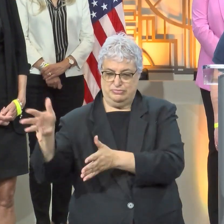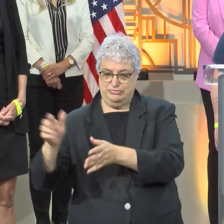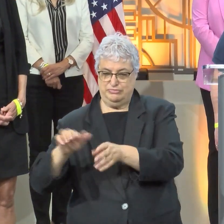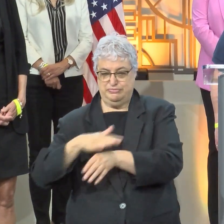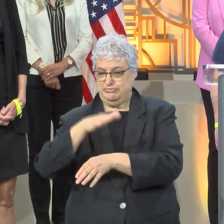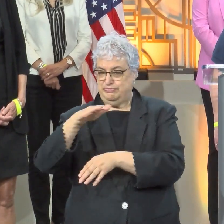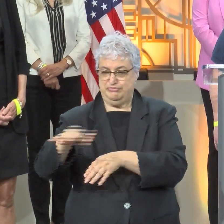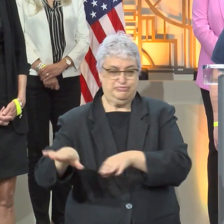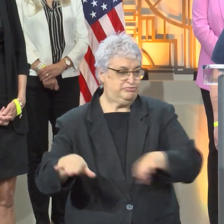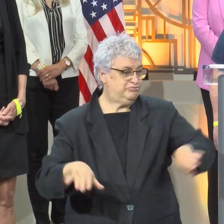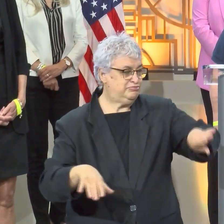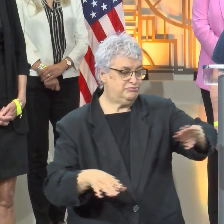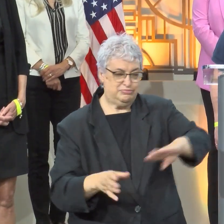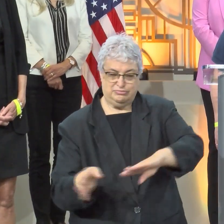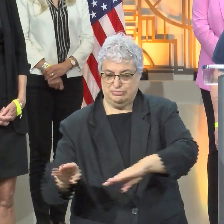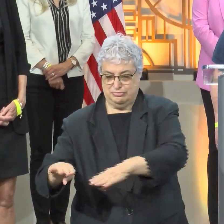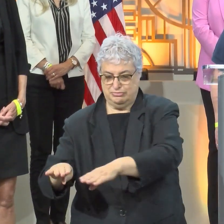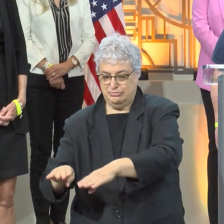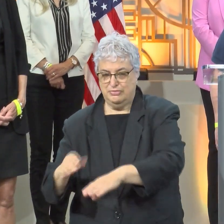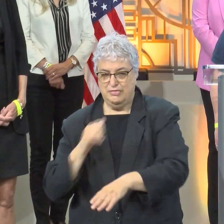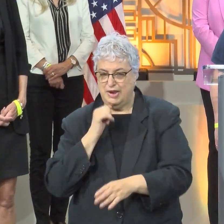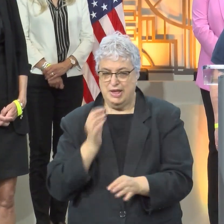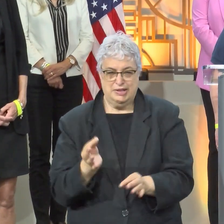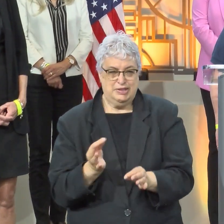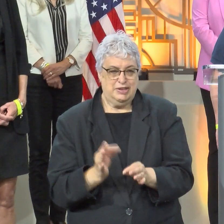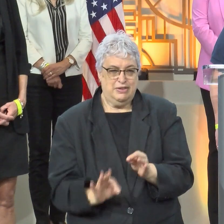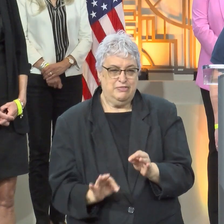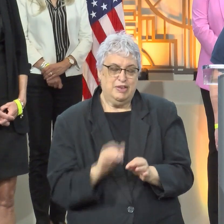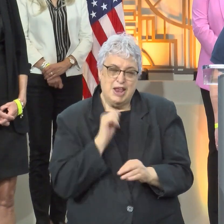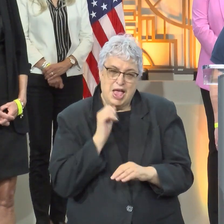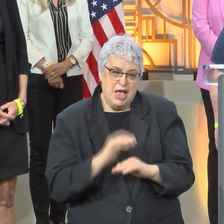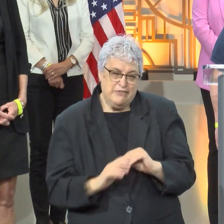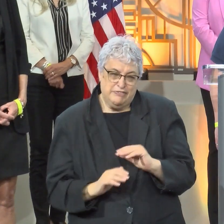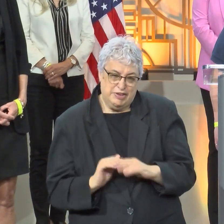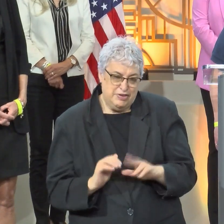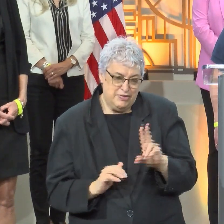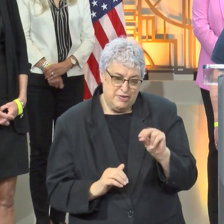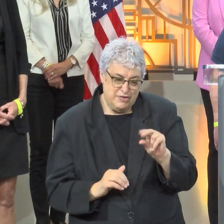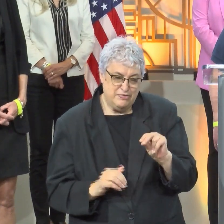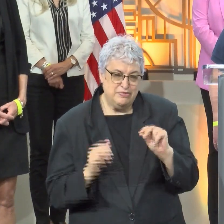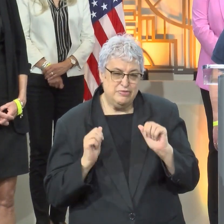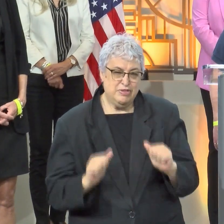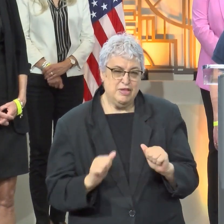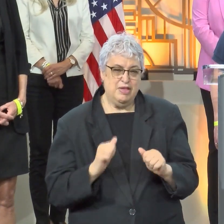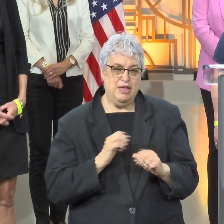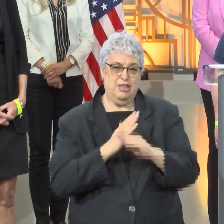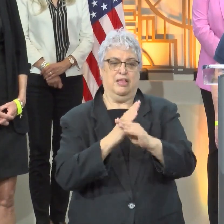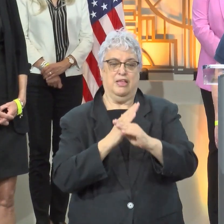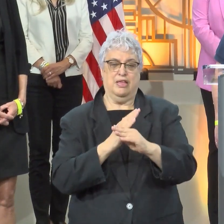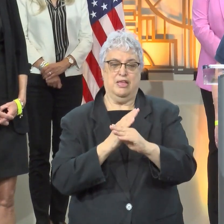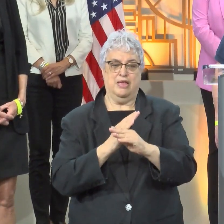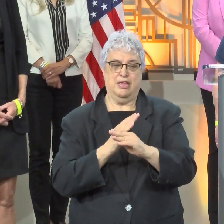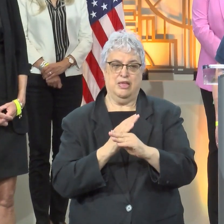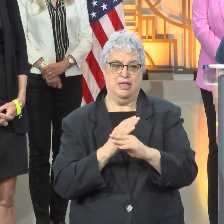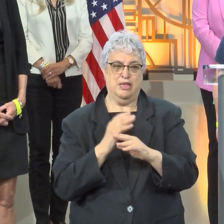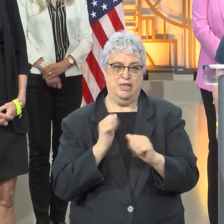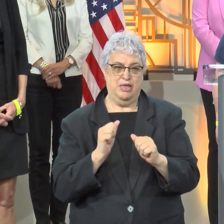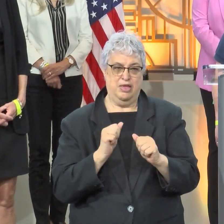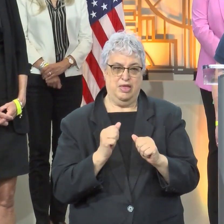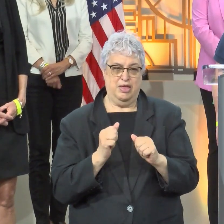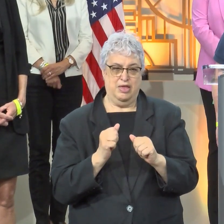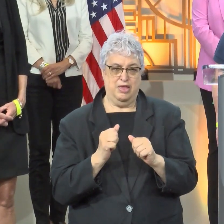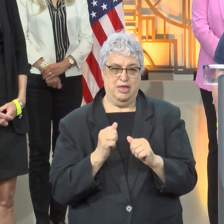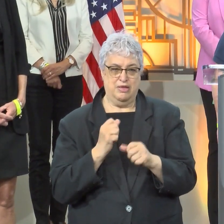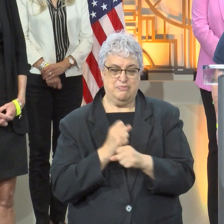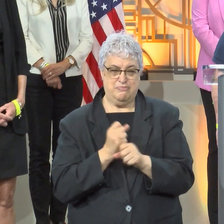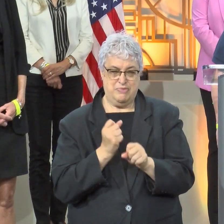into those things. And it's not just a simple inconvenience. These things can actually clog these drains. They can clog these inlets.